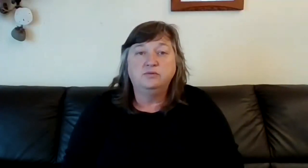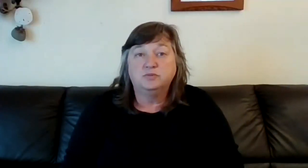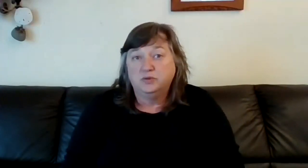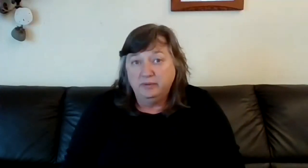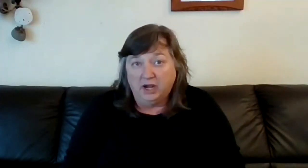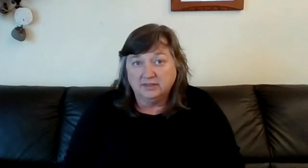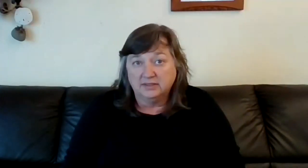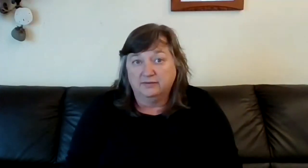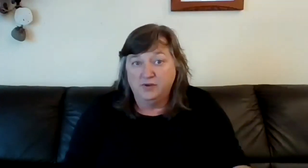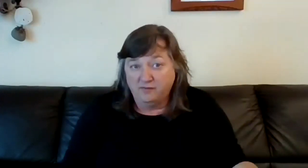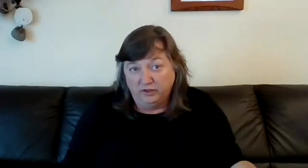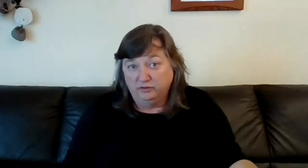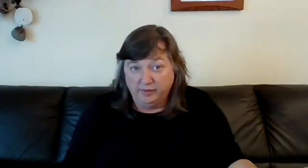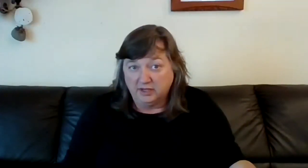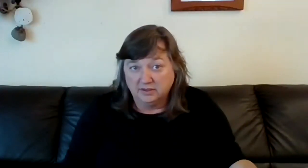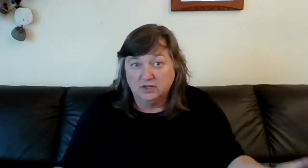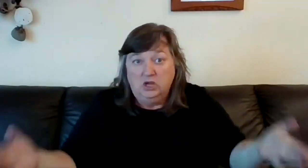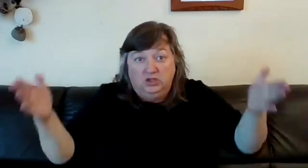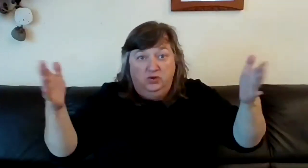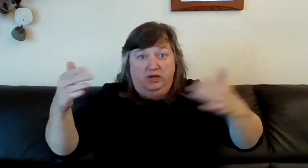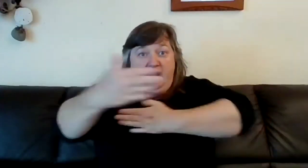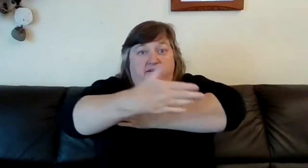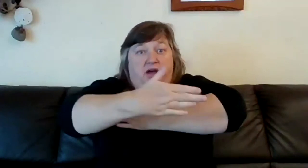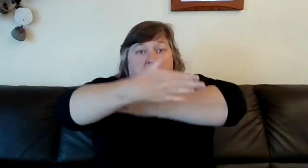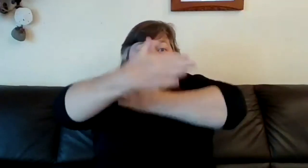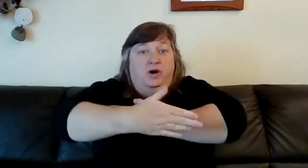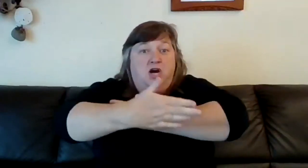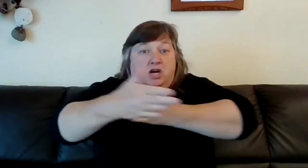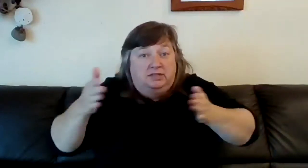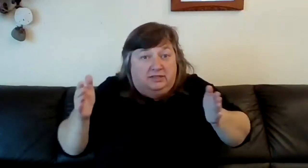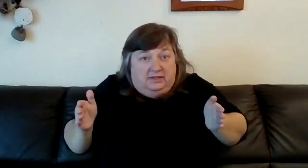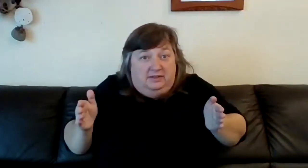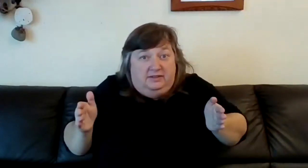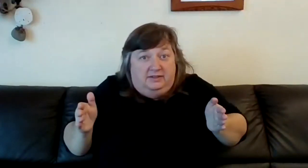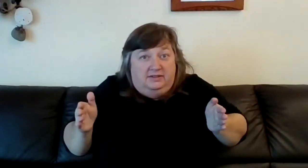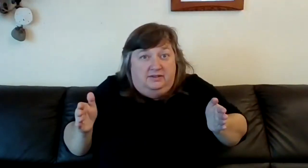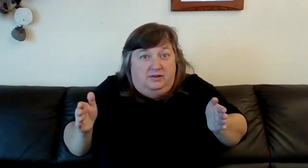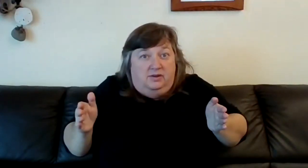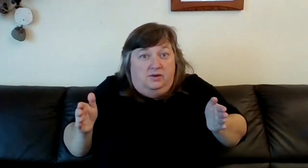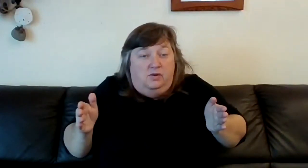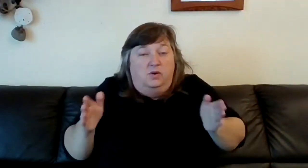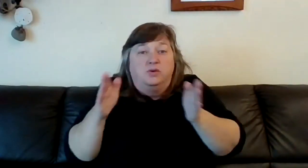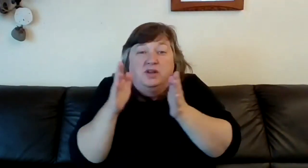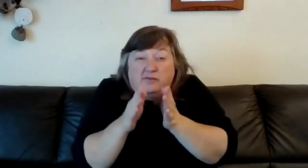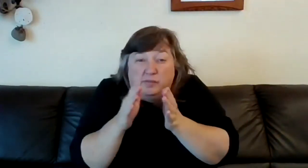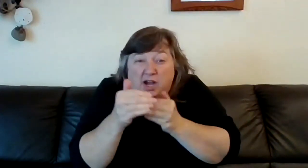distinguish between boxes if you have multiple boxes. So you can have a box, or you can have a